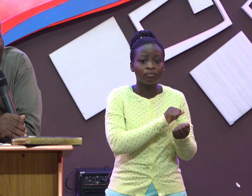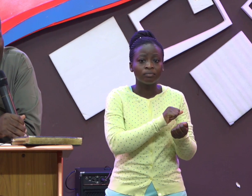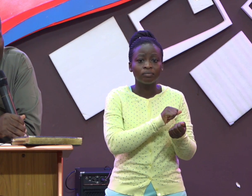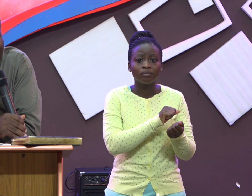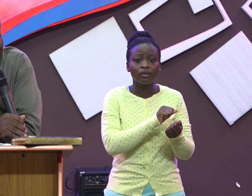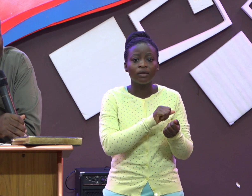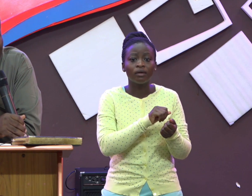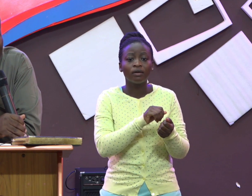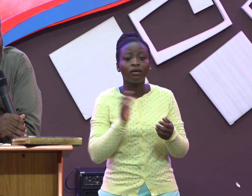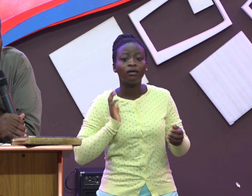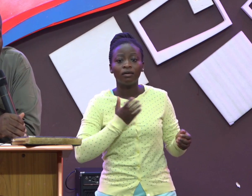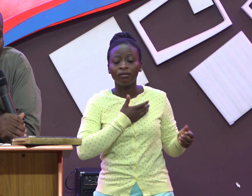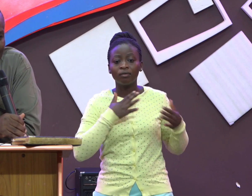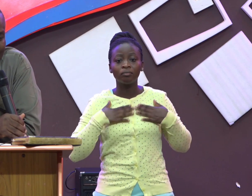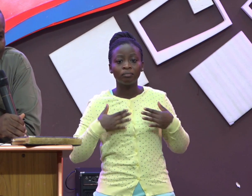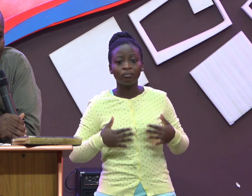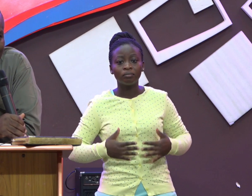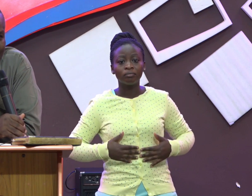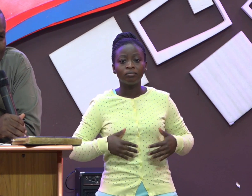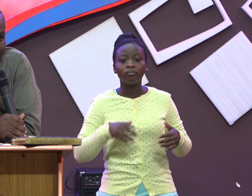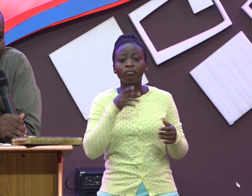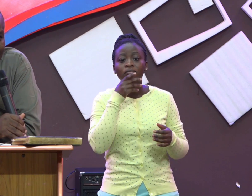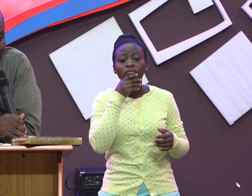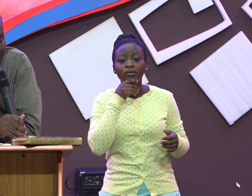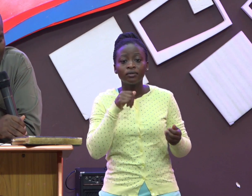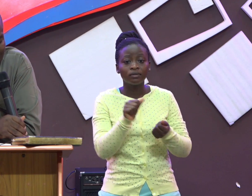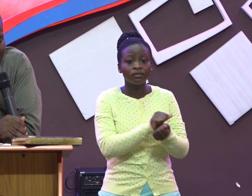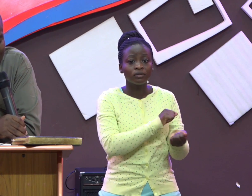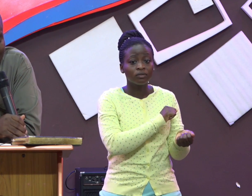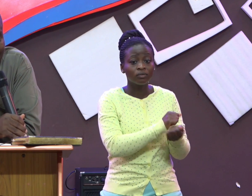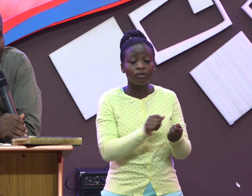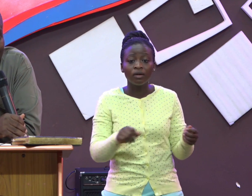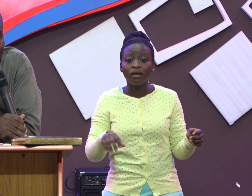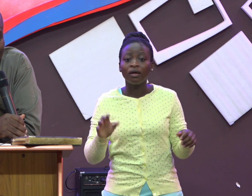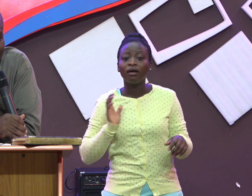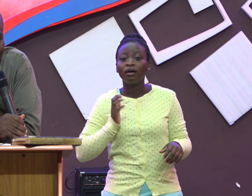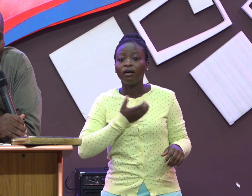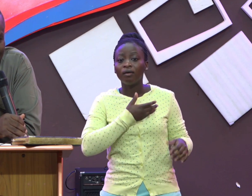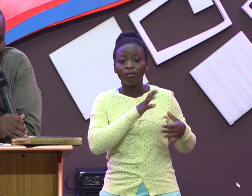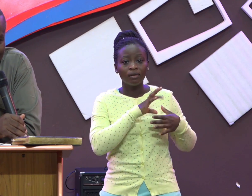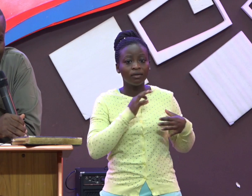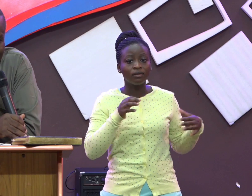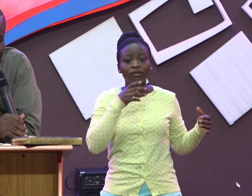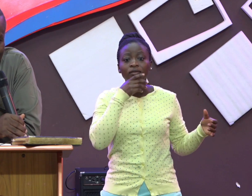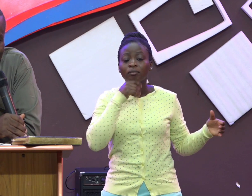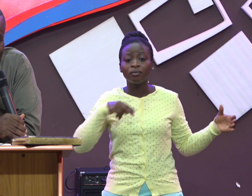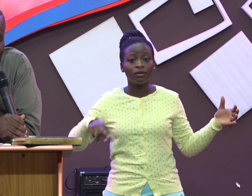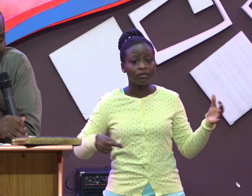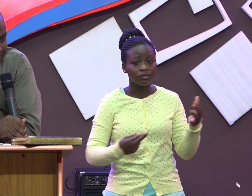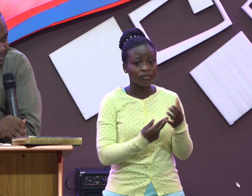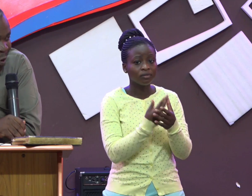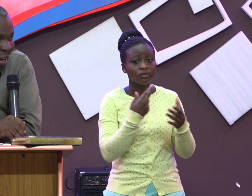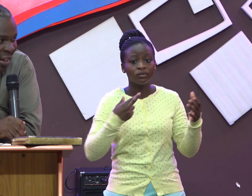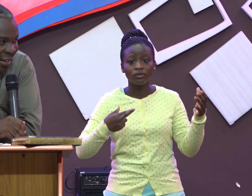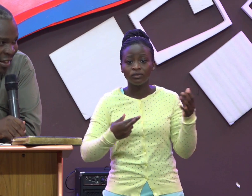day by day. They are lucky they did something so that the inner man is being renewed day